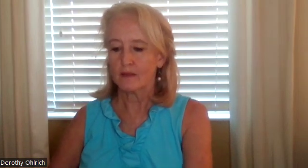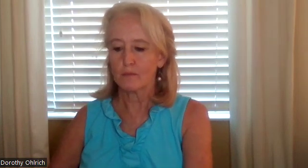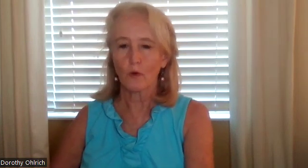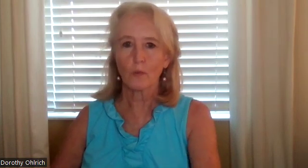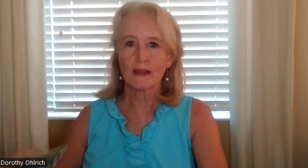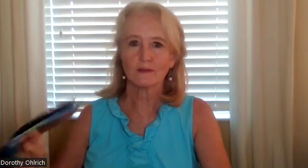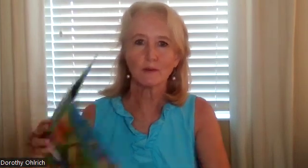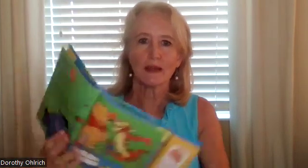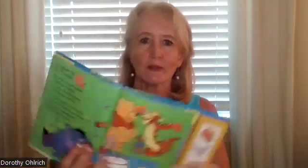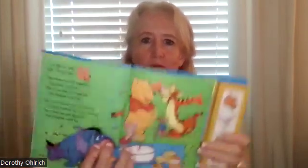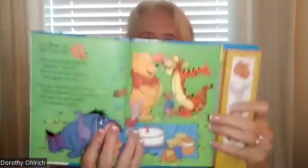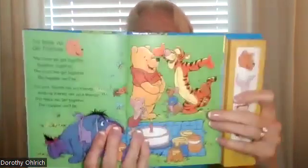The More We Get Together.